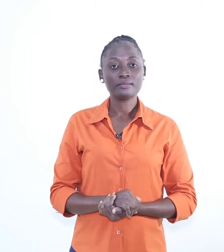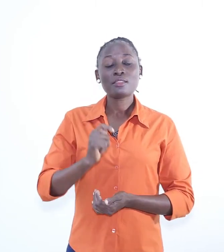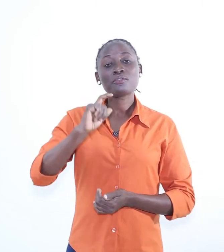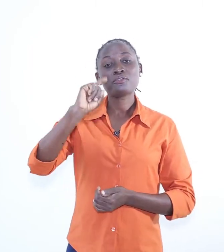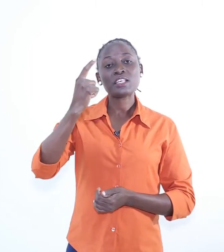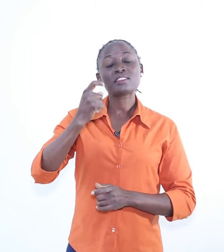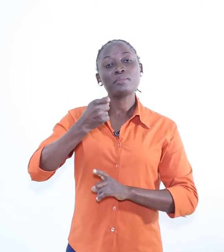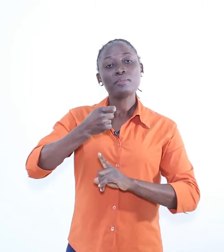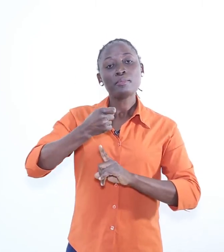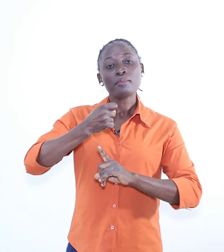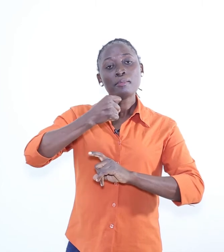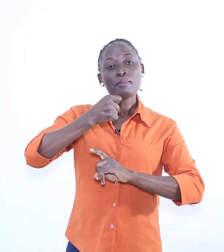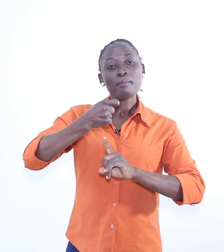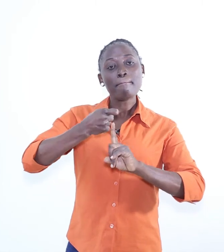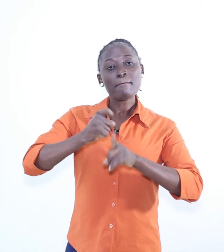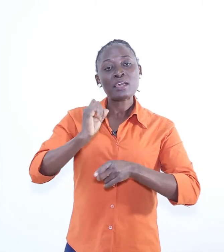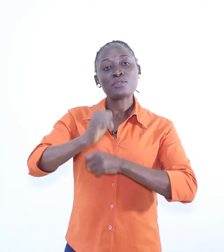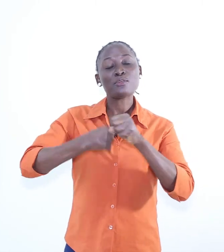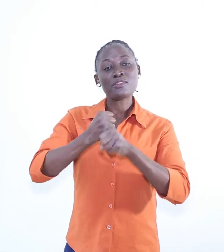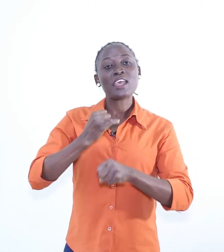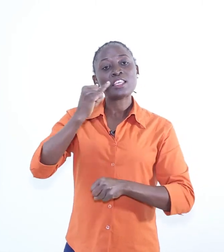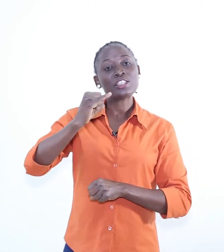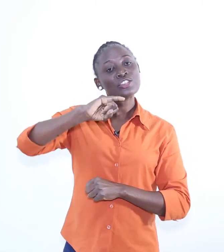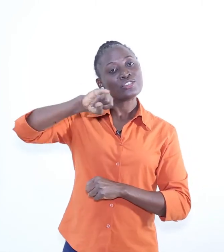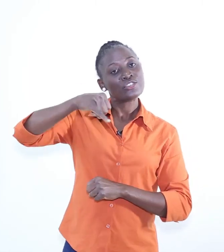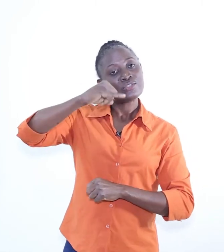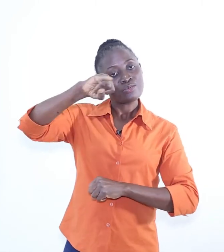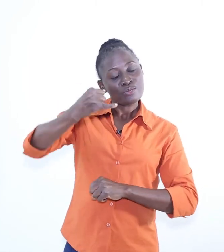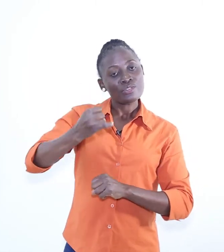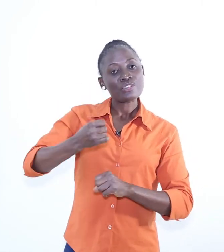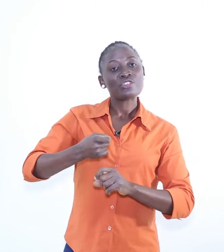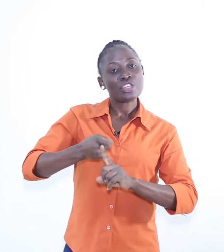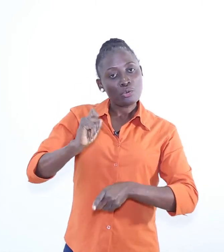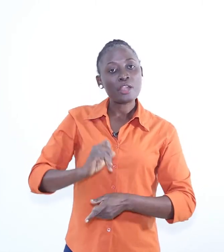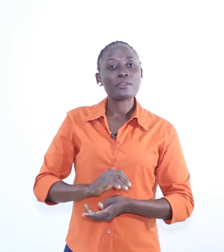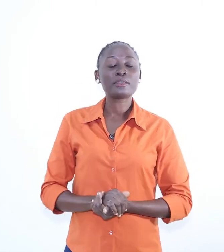The first month of the year is January.